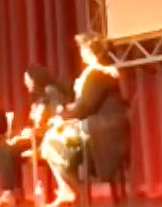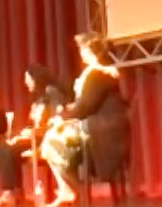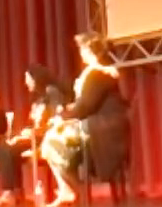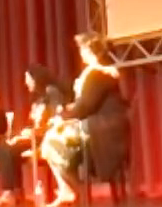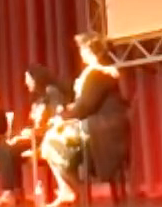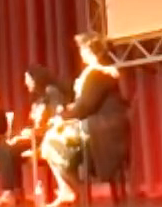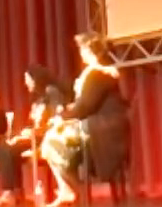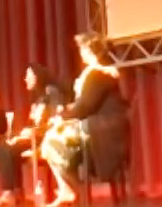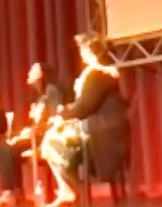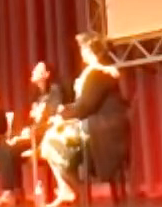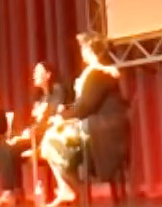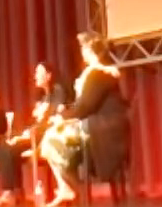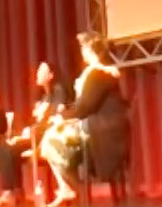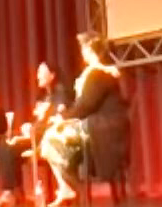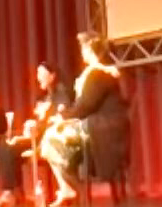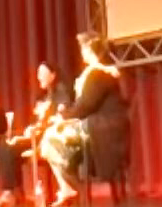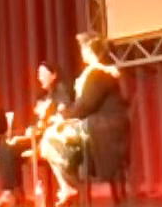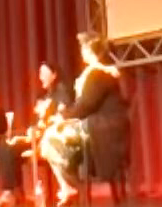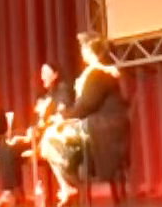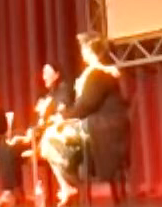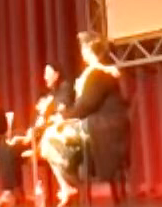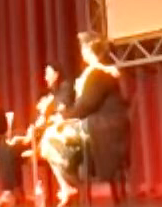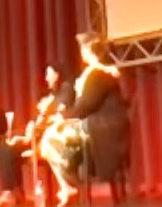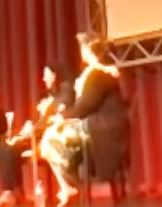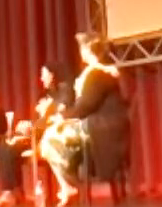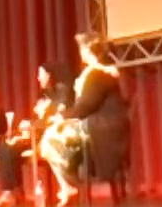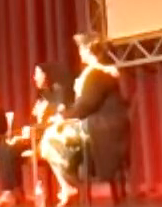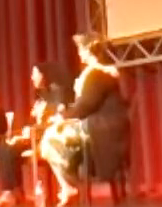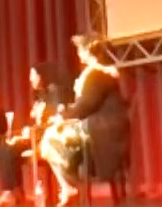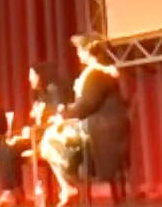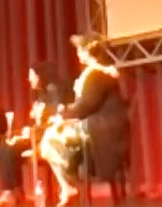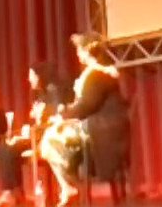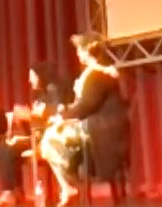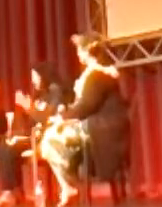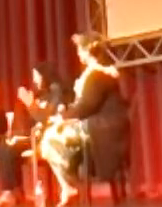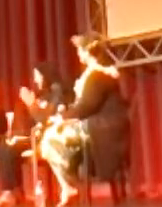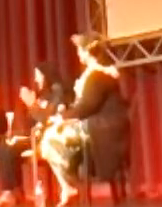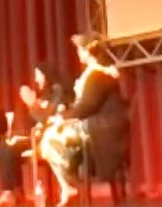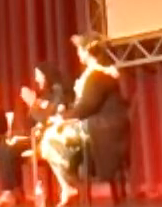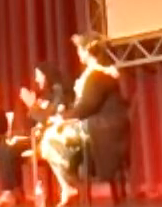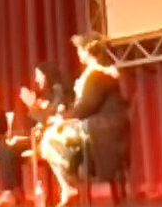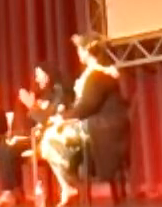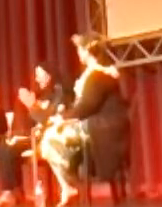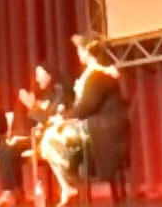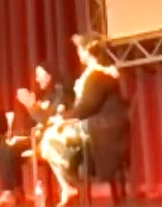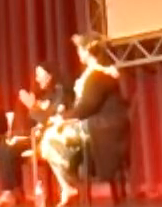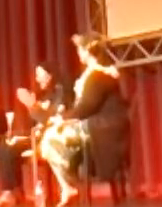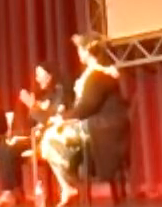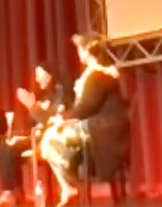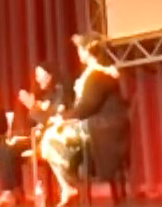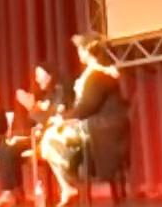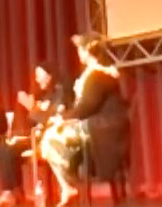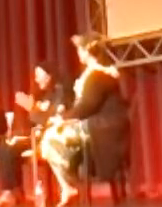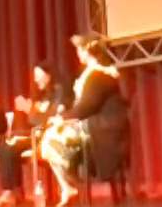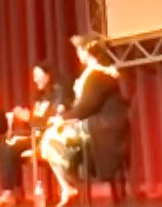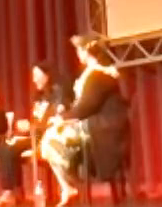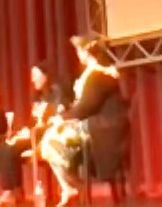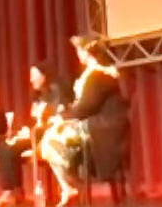an incredible scholar. And has done a lot of transnational work, which